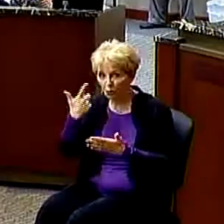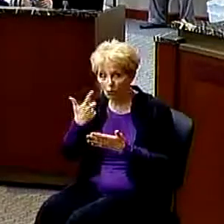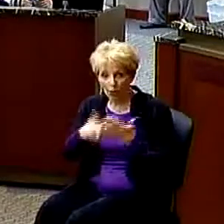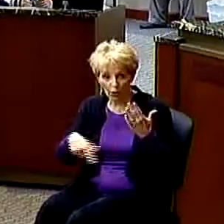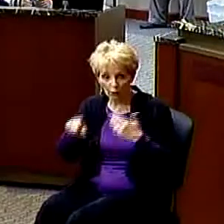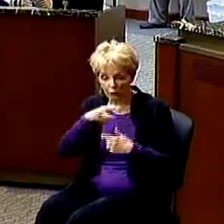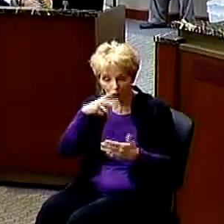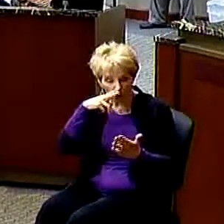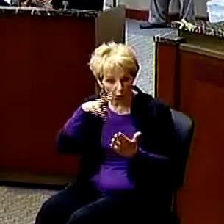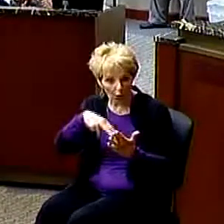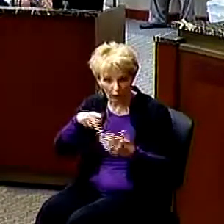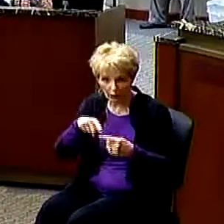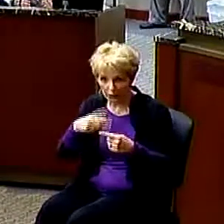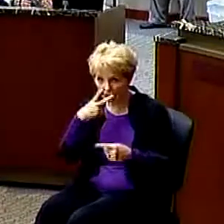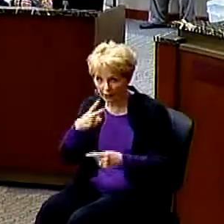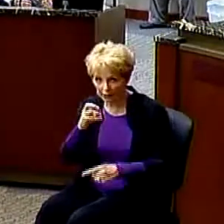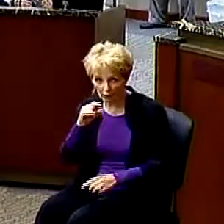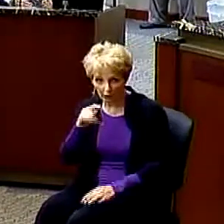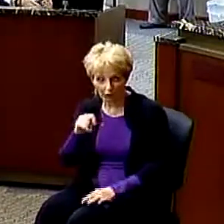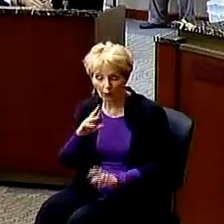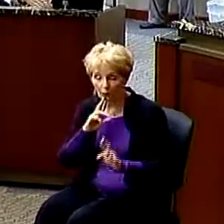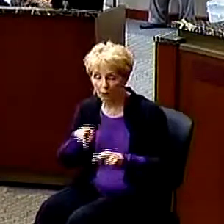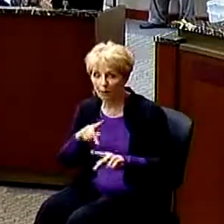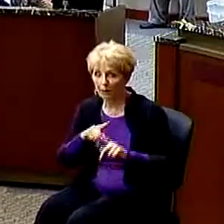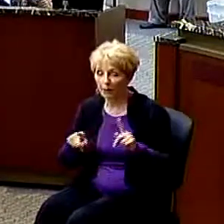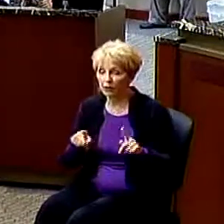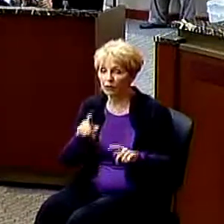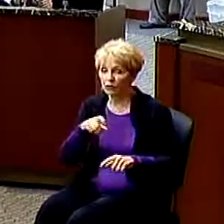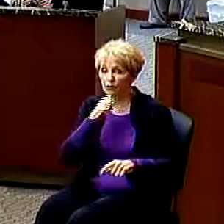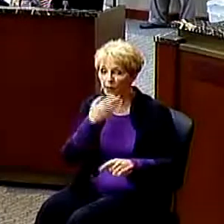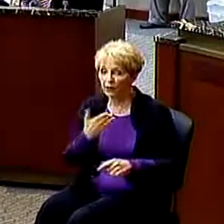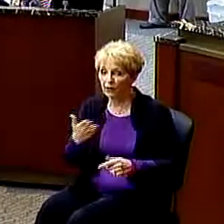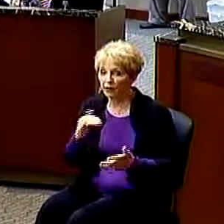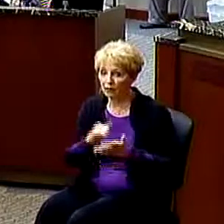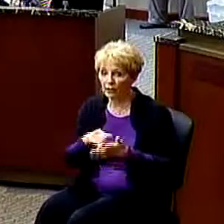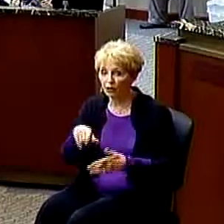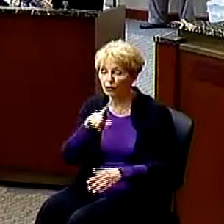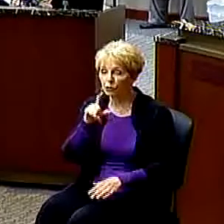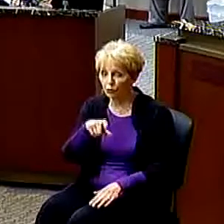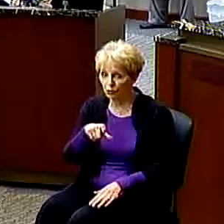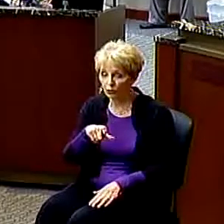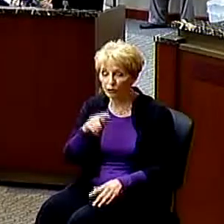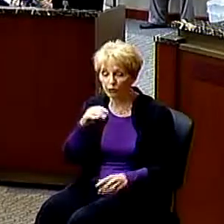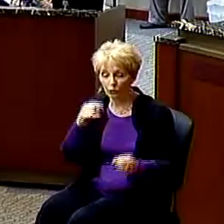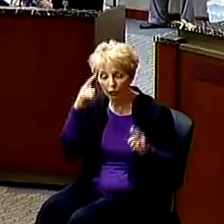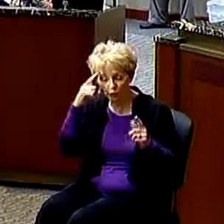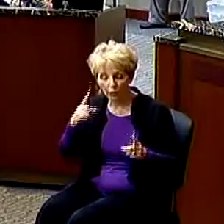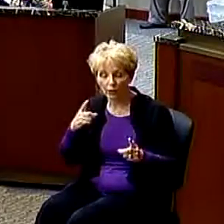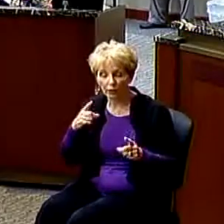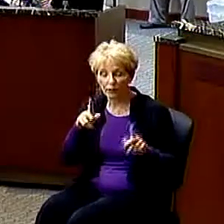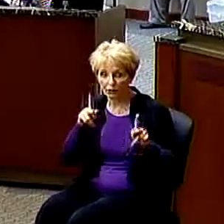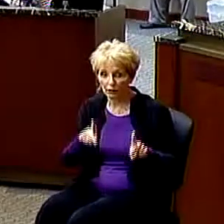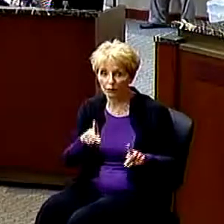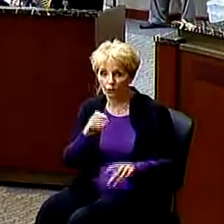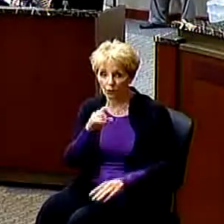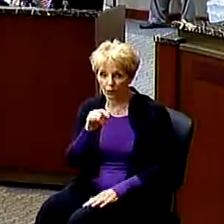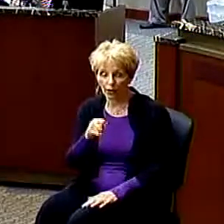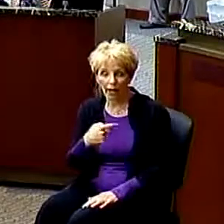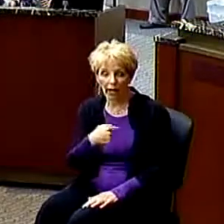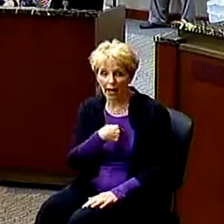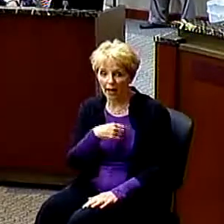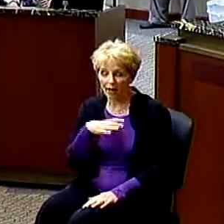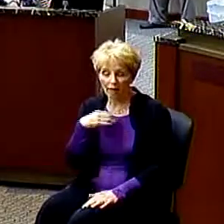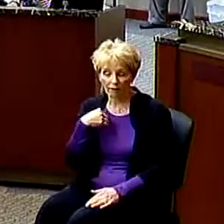y'all look over when you see a credit report, but there should be things that you should to determine someone's credit. I mean, I've